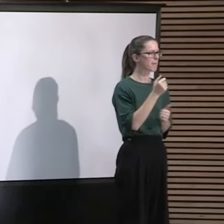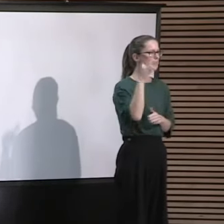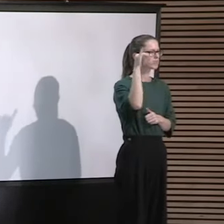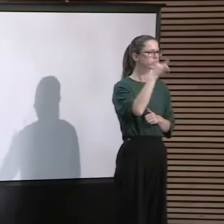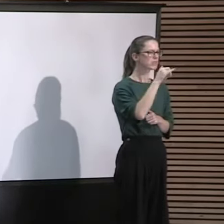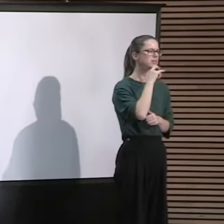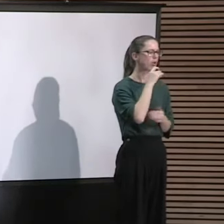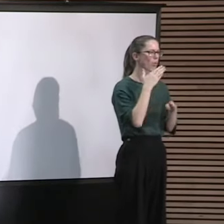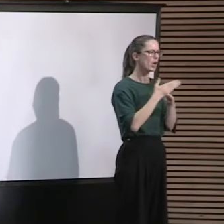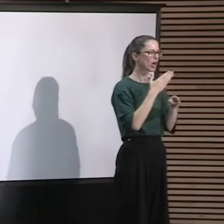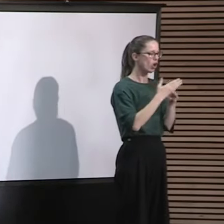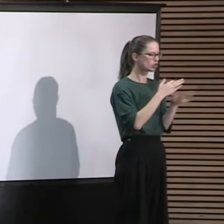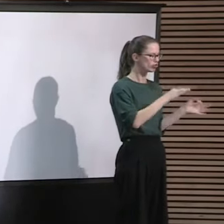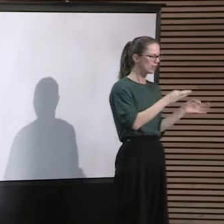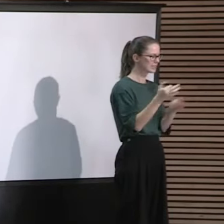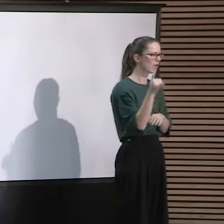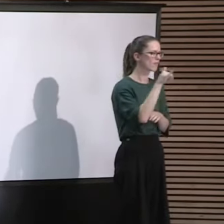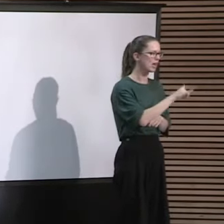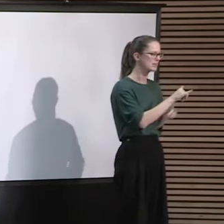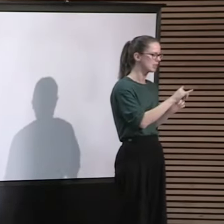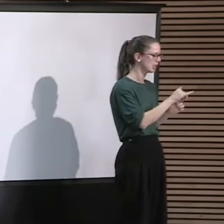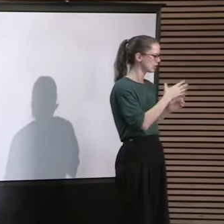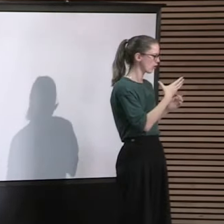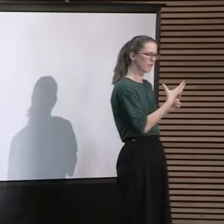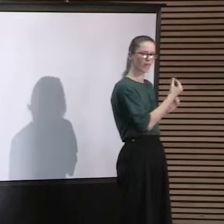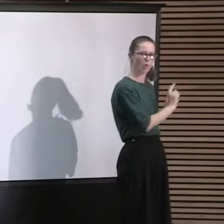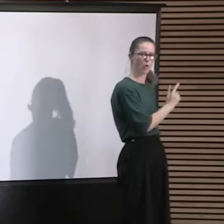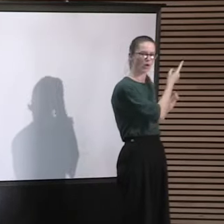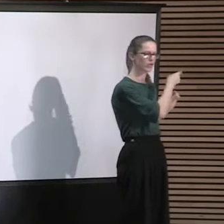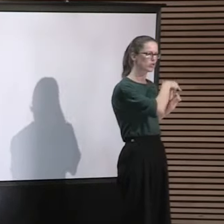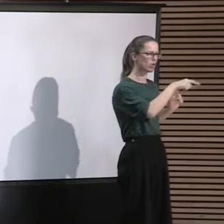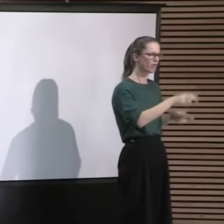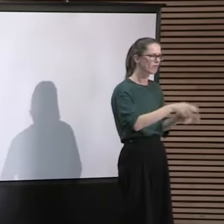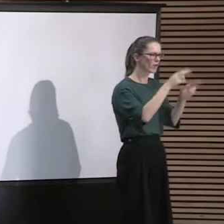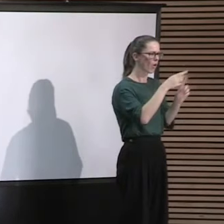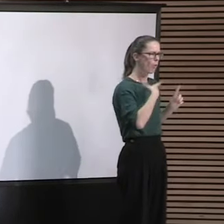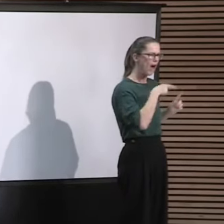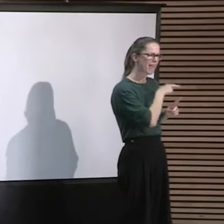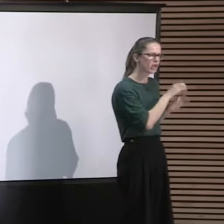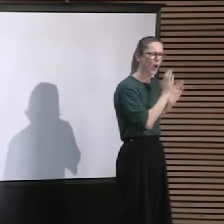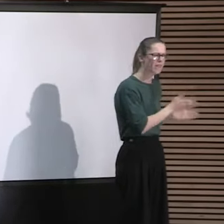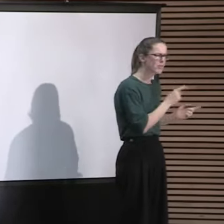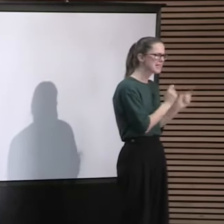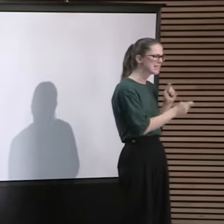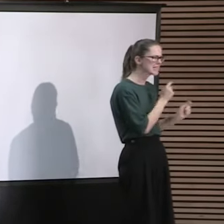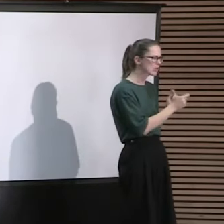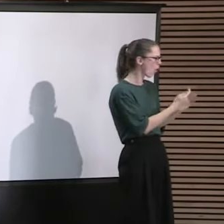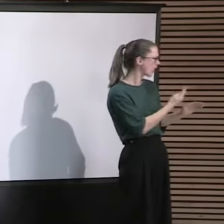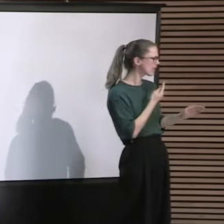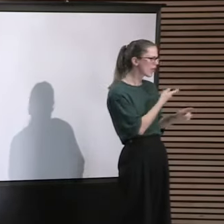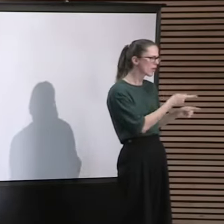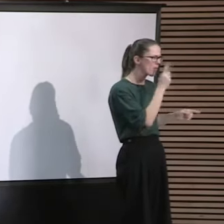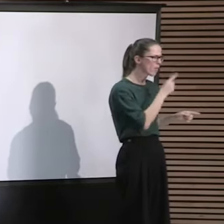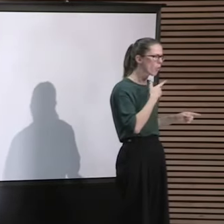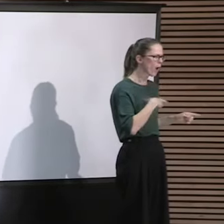taking people between managed isolation facilities or from Auckland to managed isolation facilities, why are they still not required to be tested or isolate? Look,